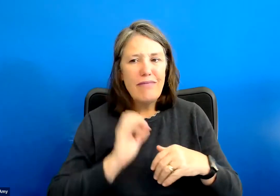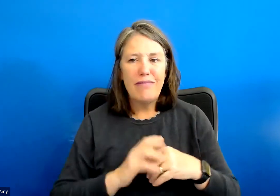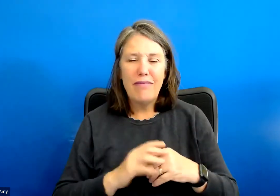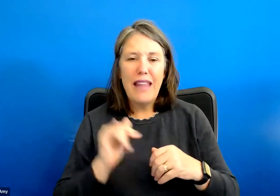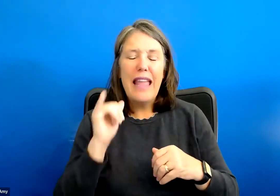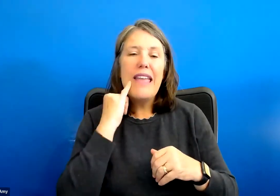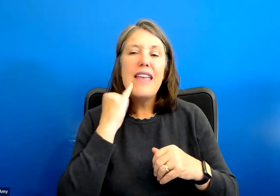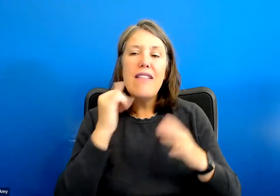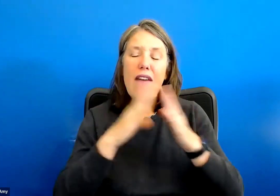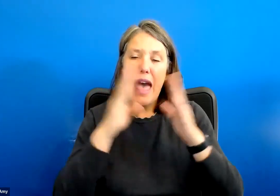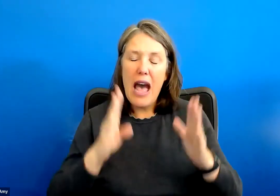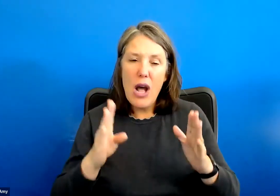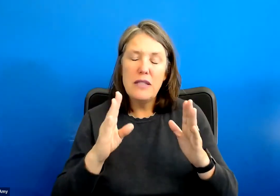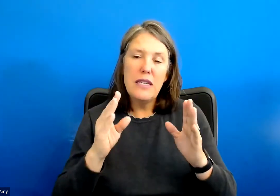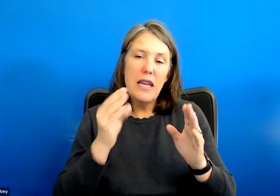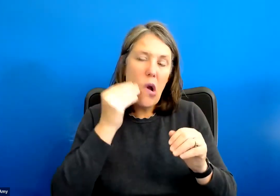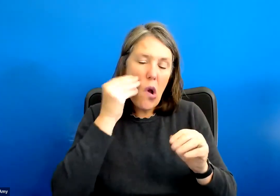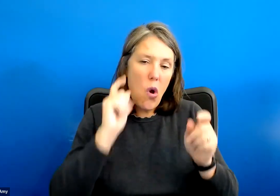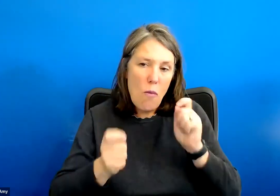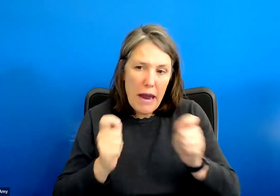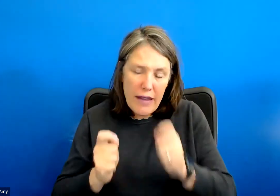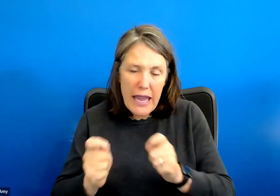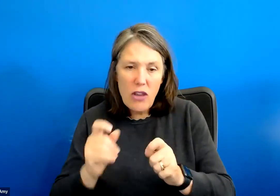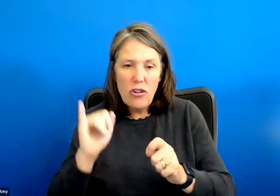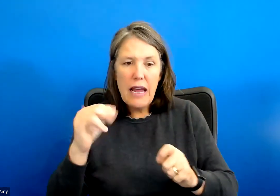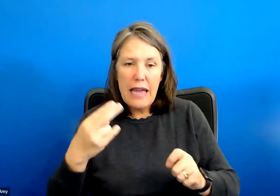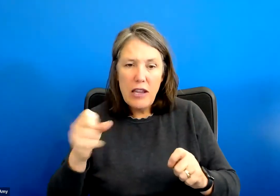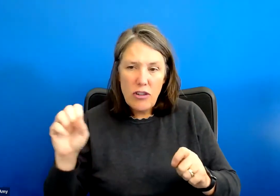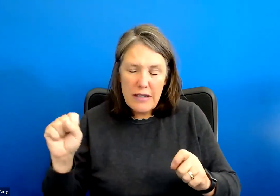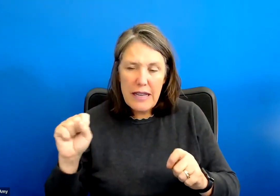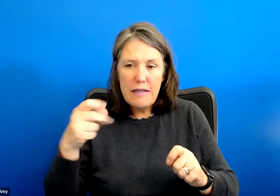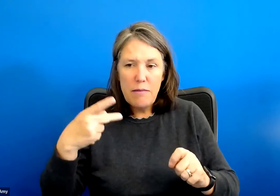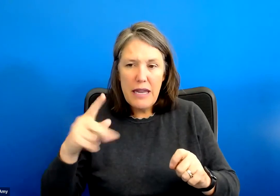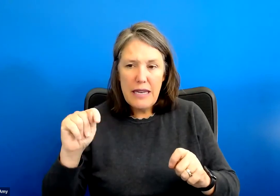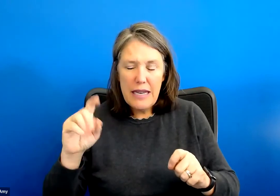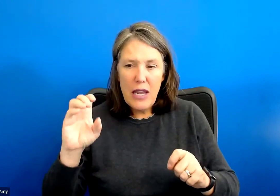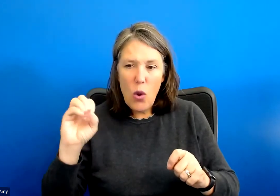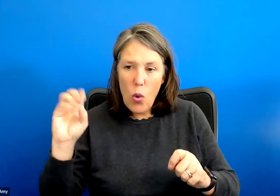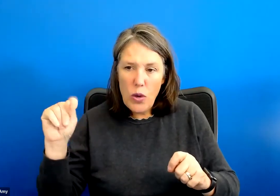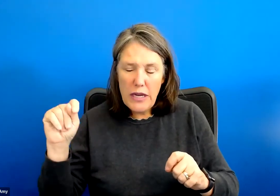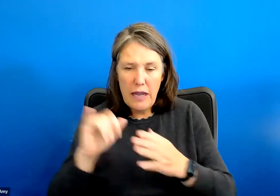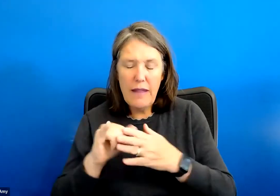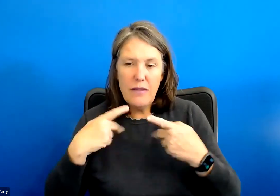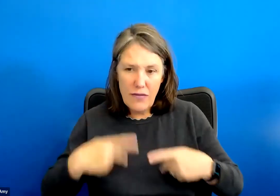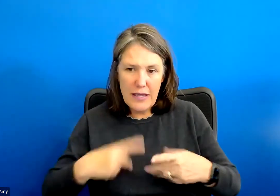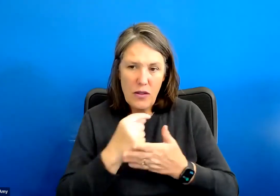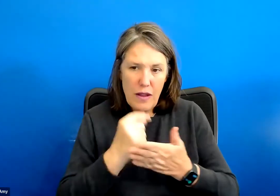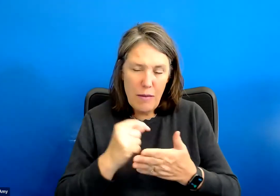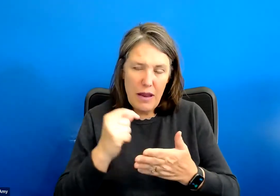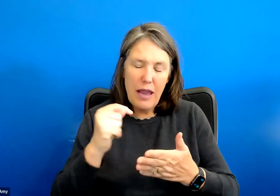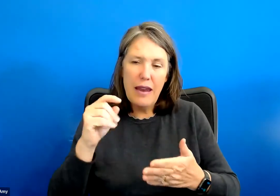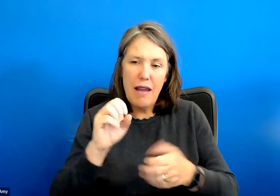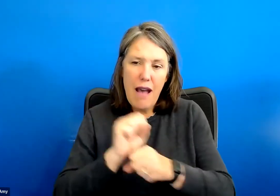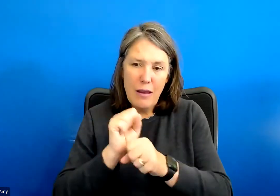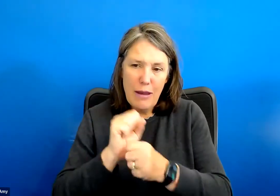If housing, home modifications, IHSS, PT, OT, which is physical therapy, occupational